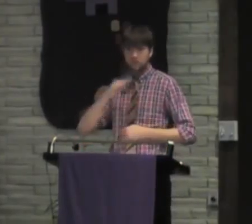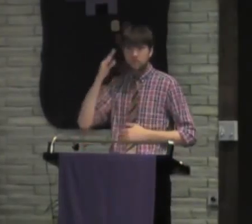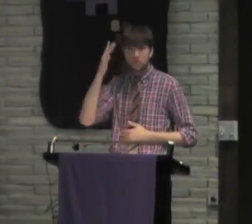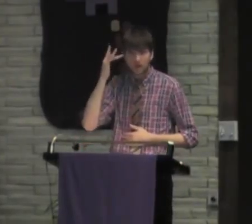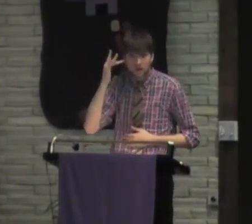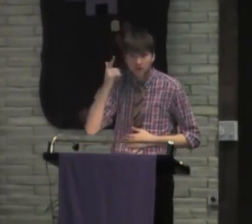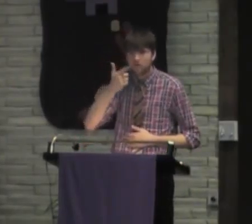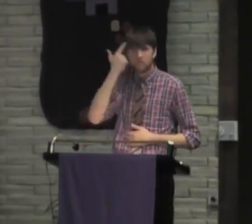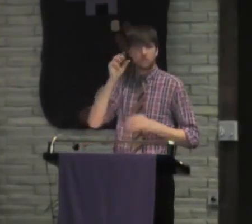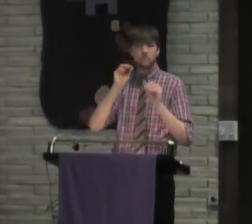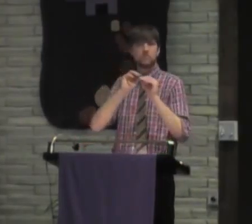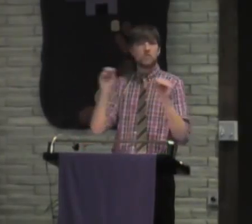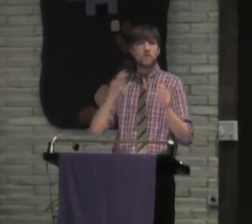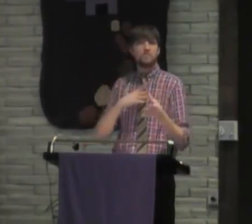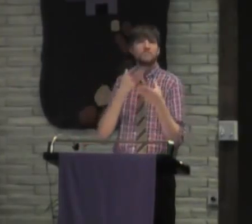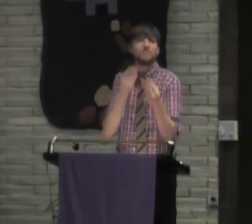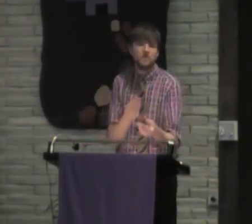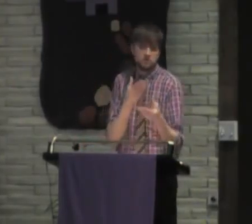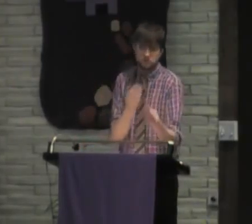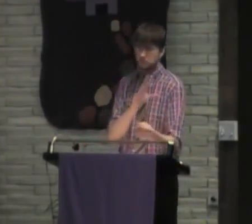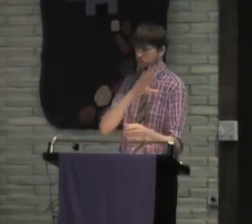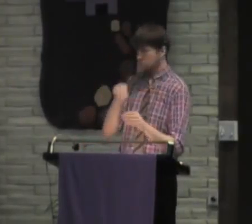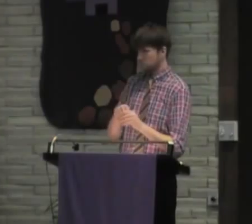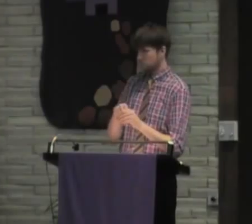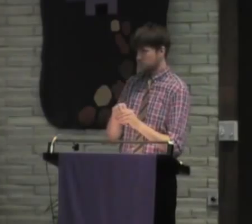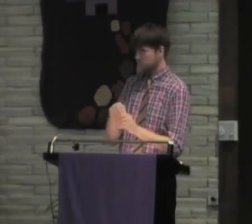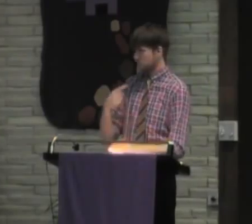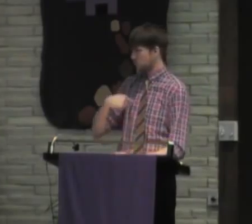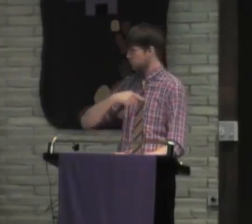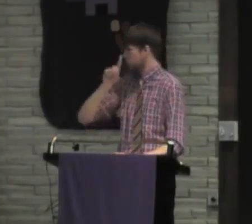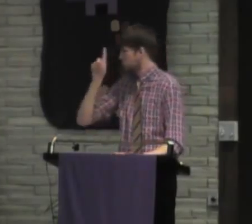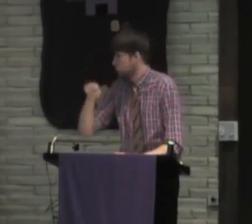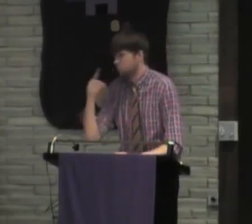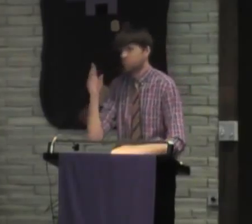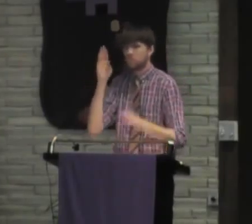godly satisfaction because there's no compassion involved.